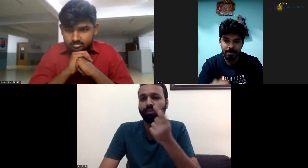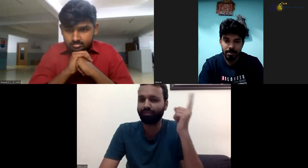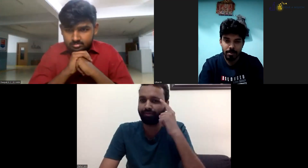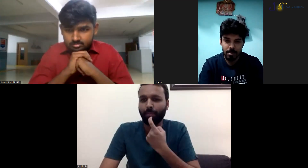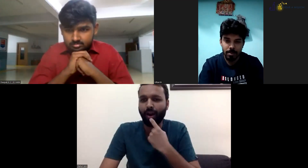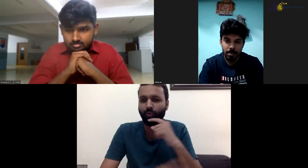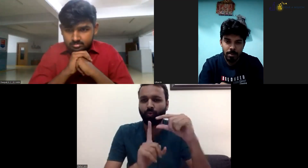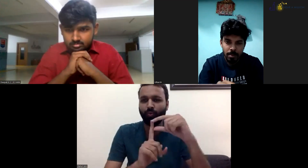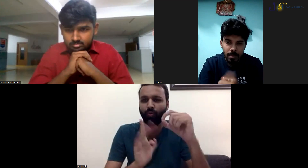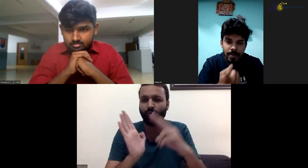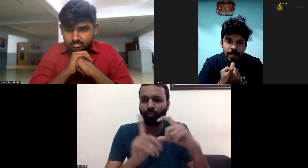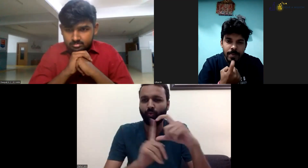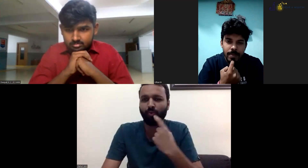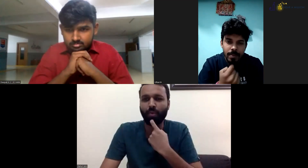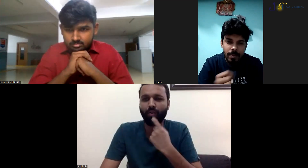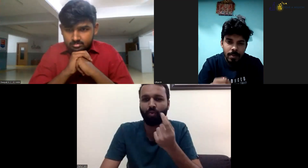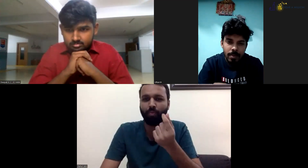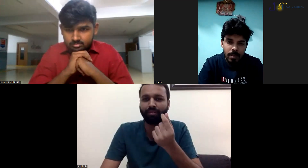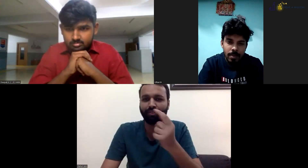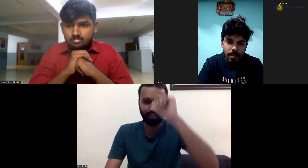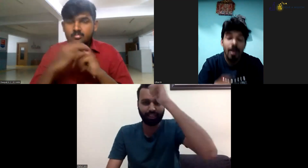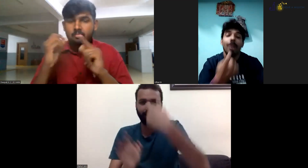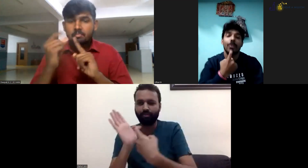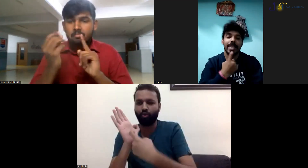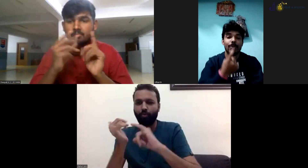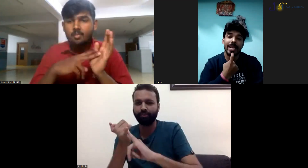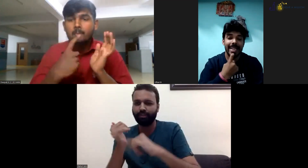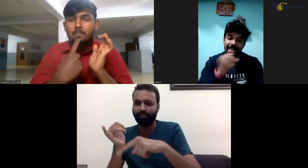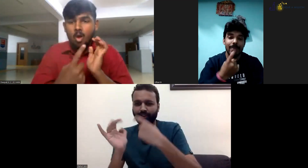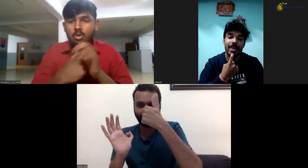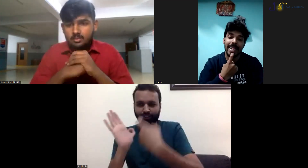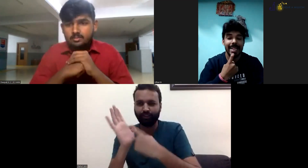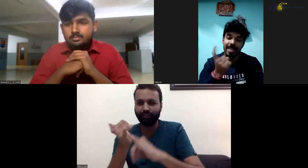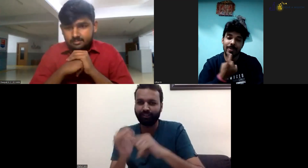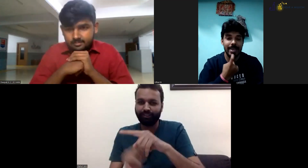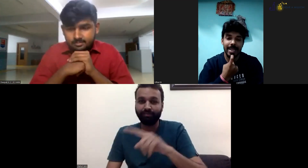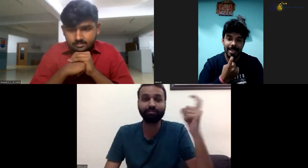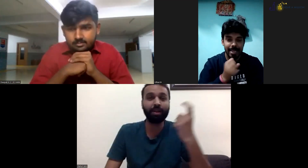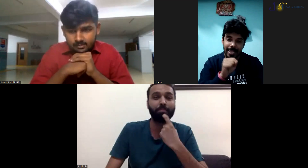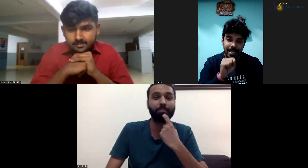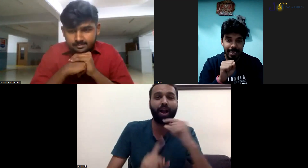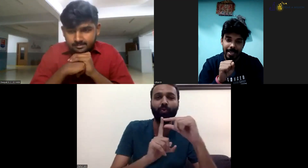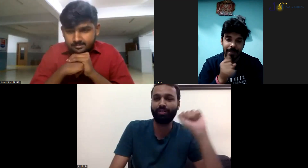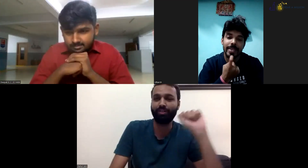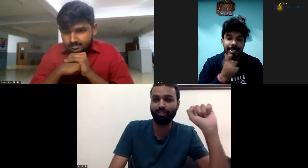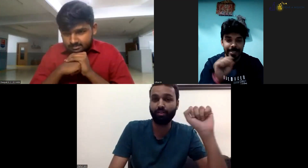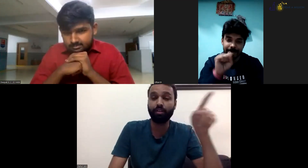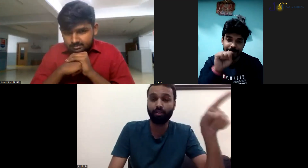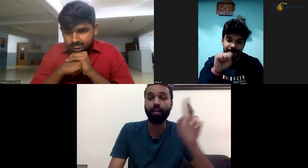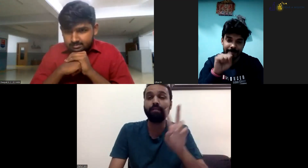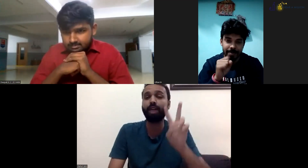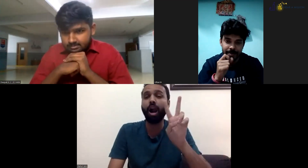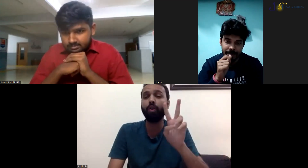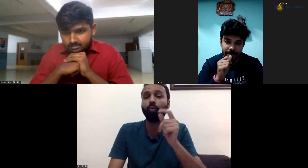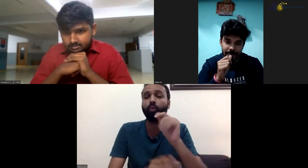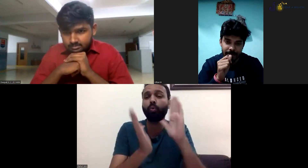UK, you will pay in pounds, right? In India, you have rupee, which is the